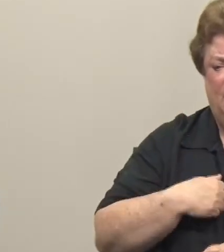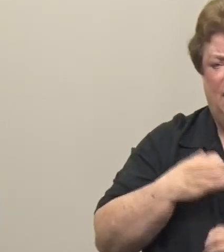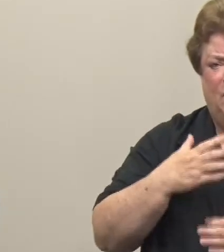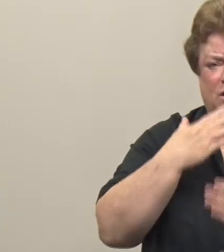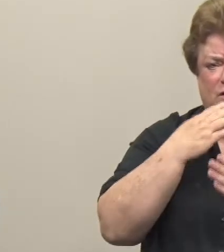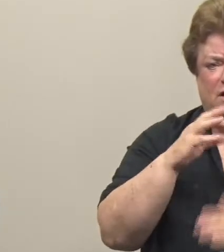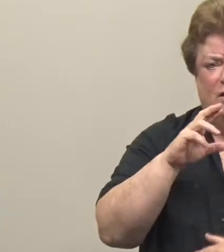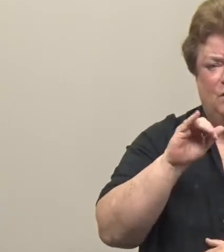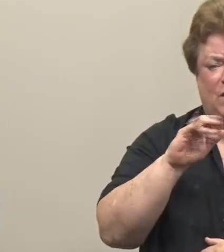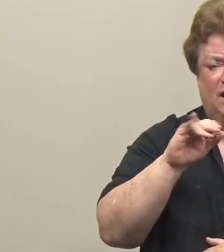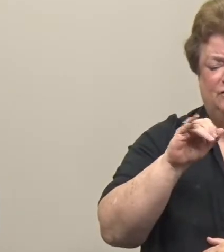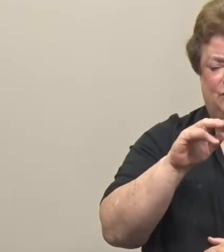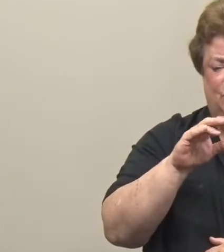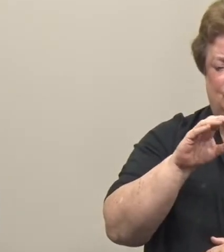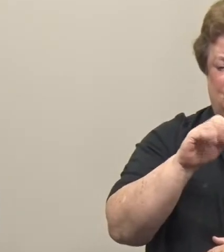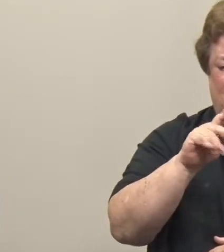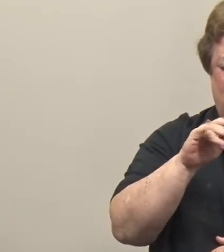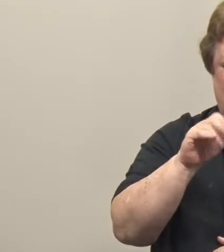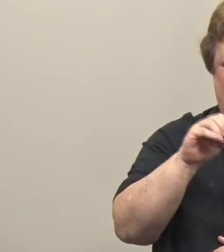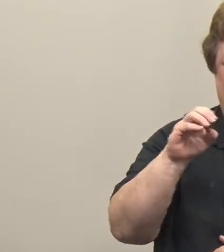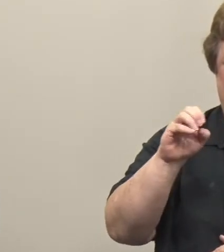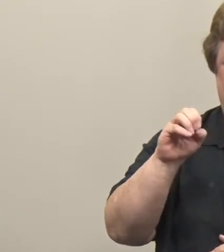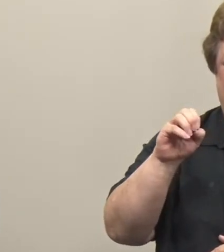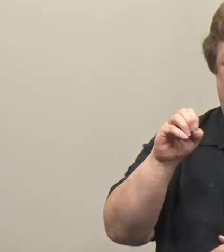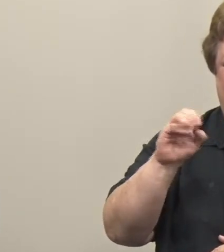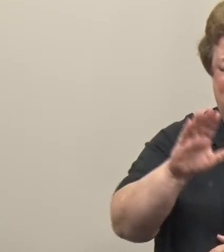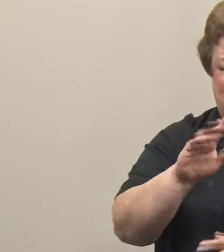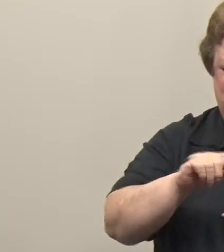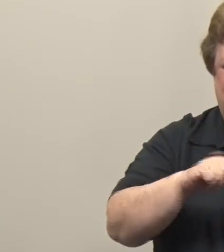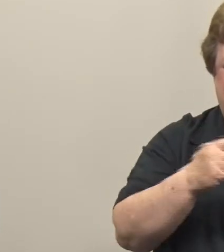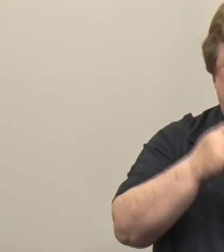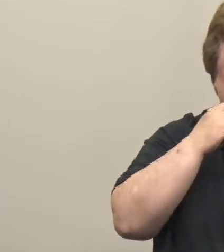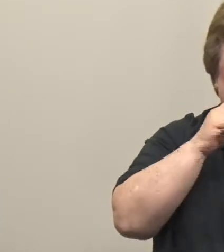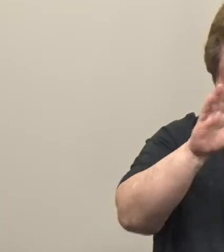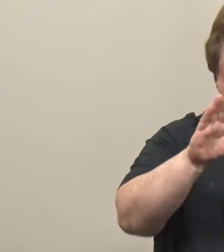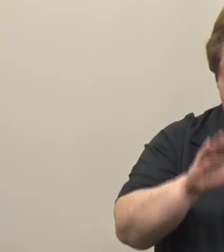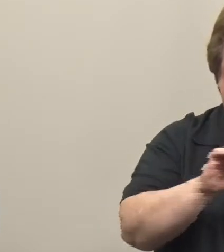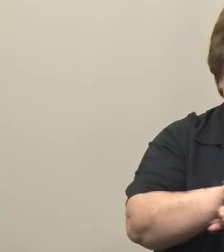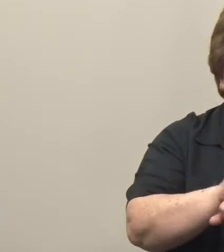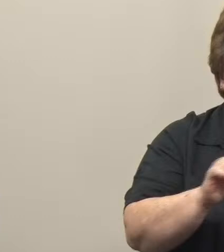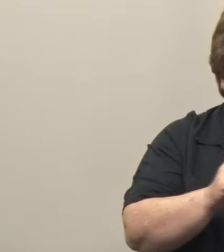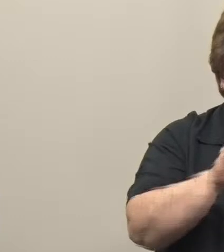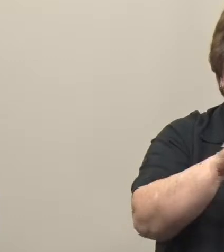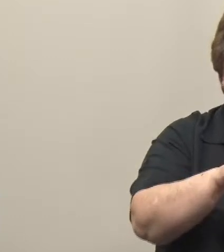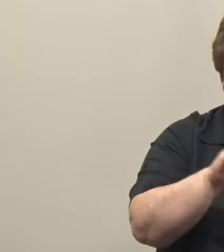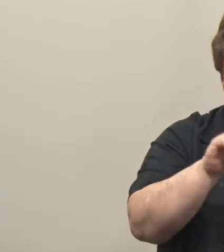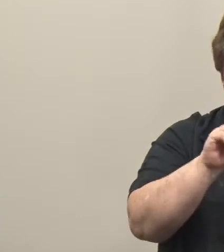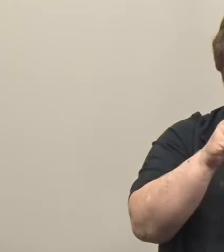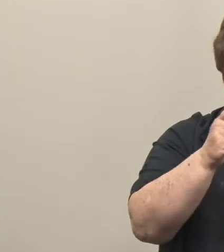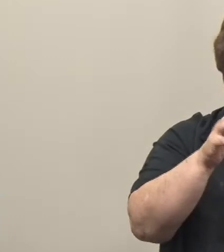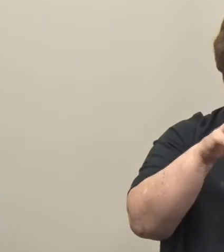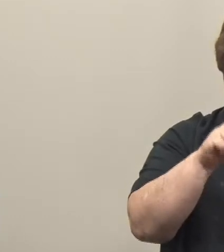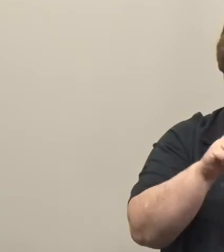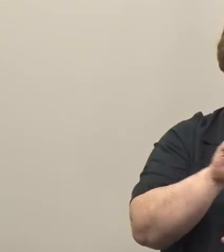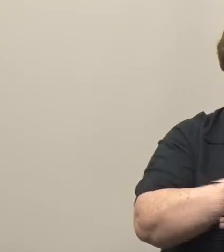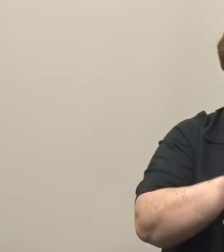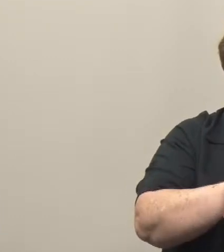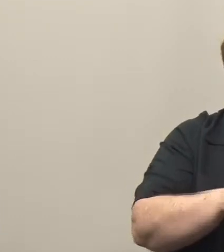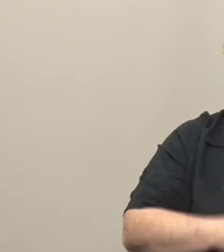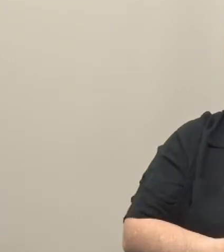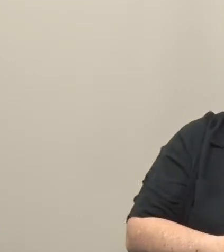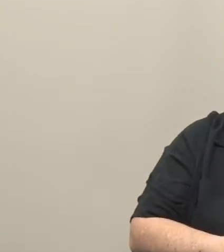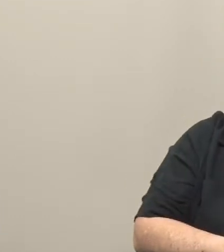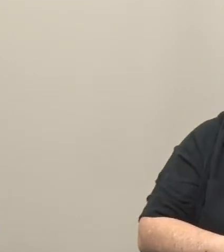Raju Karpaludi and his team for great work on this important tool. The dashboard